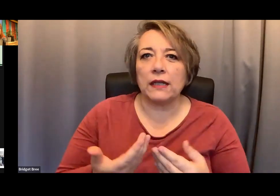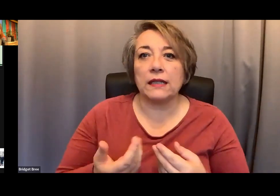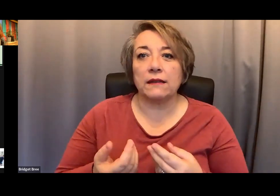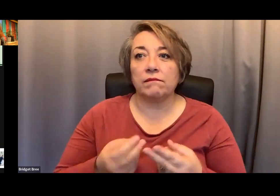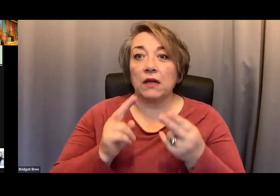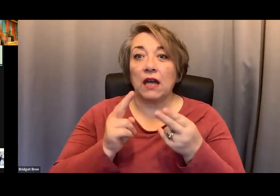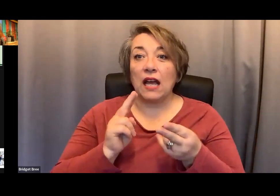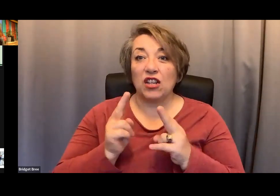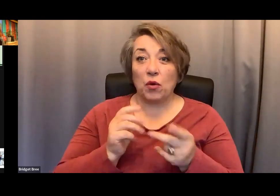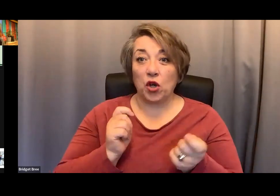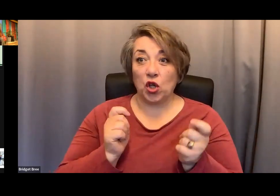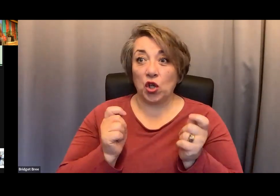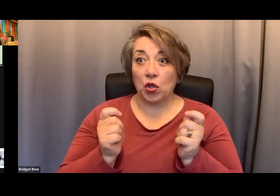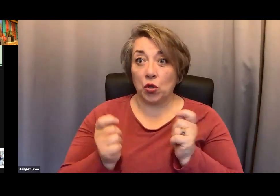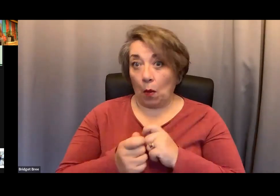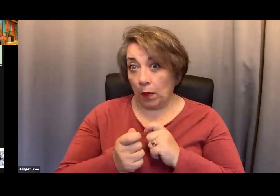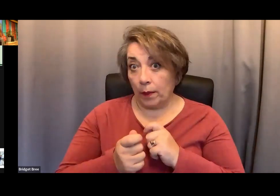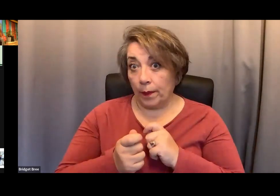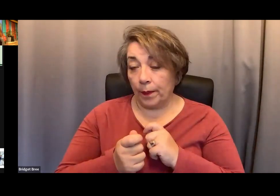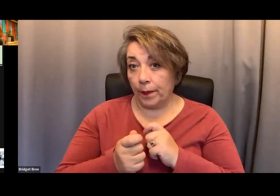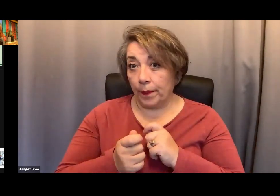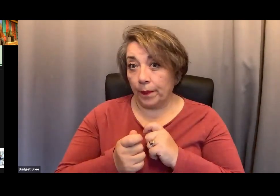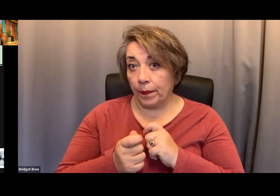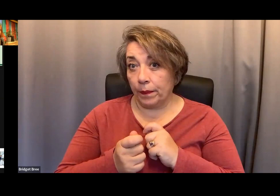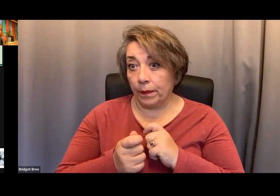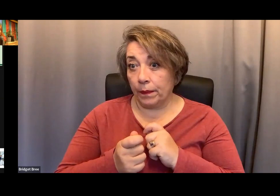call the community portrait of a place.